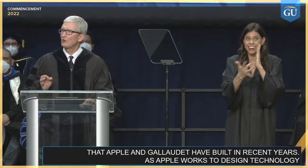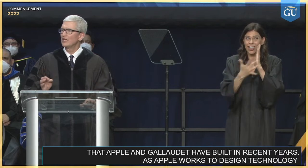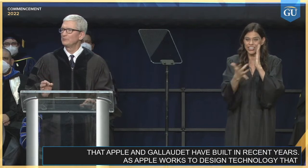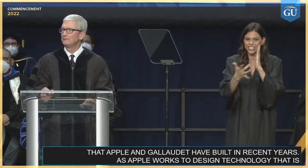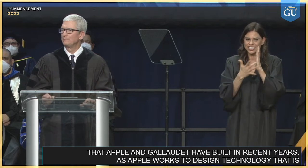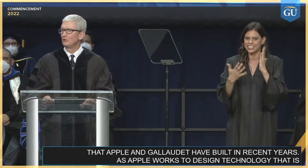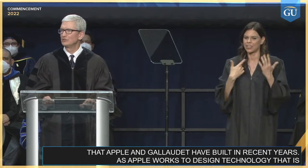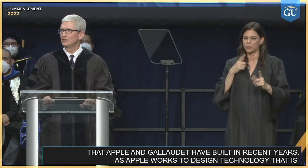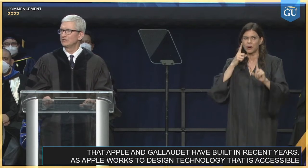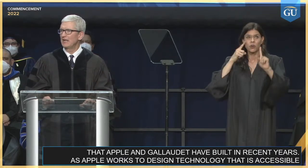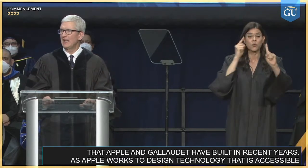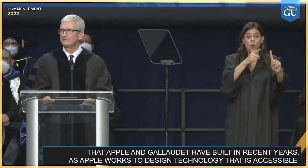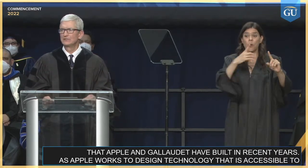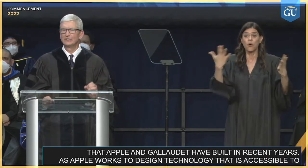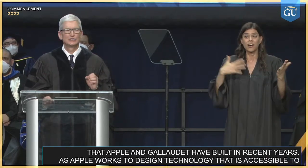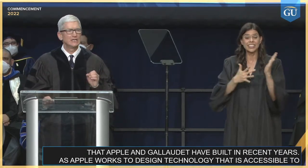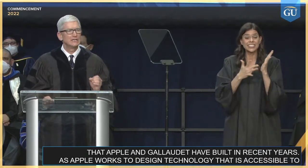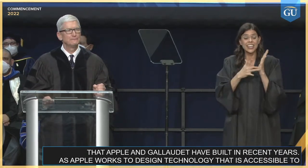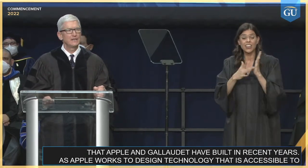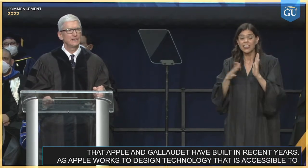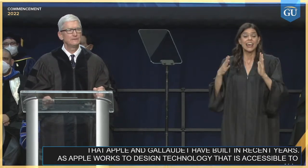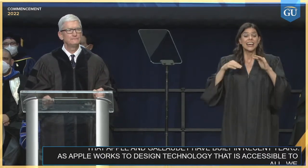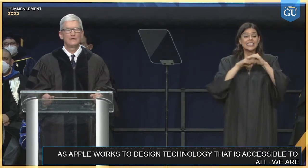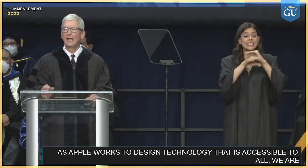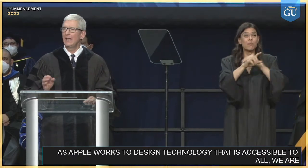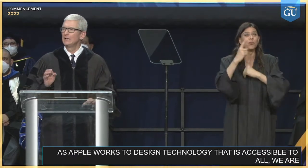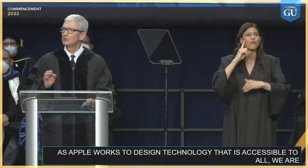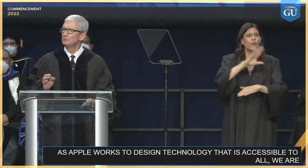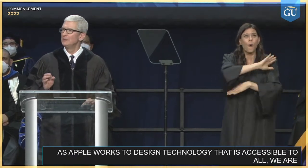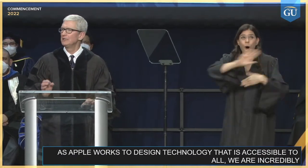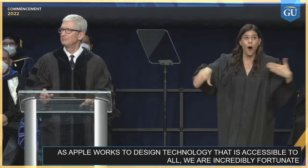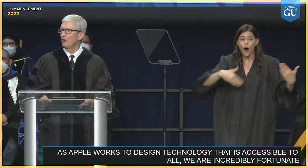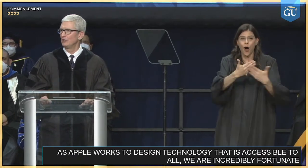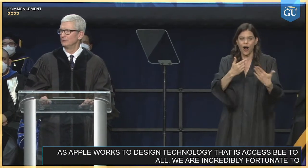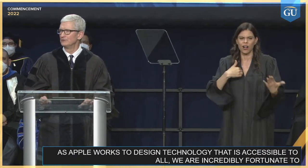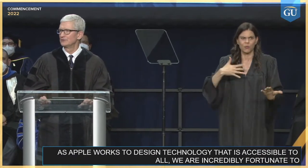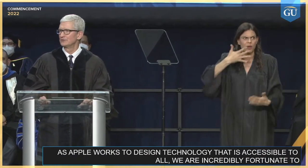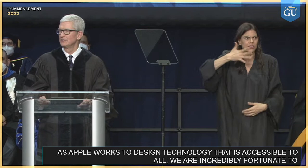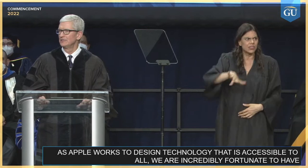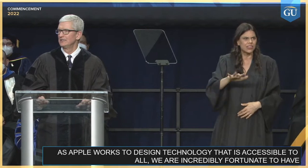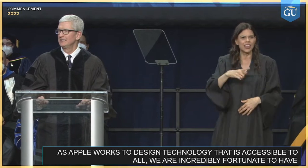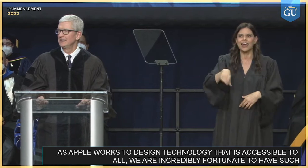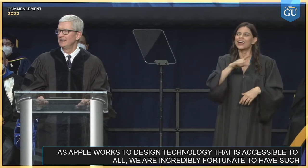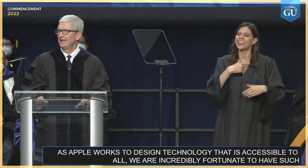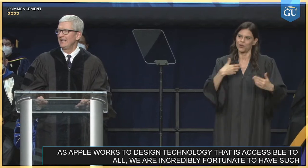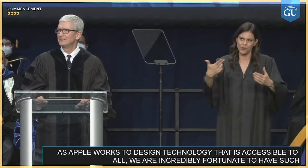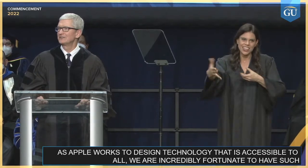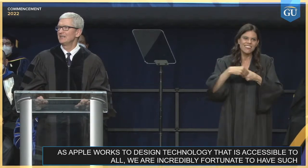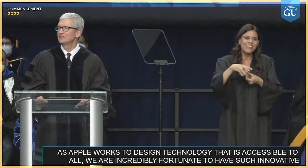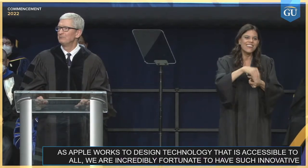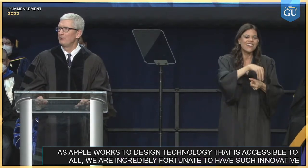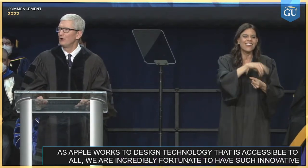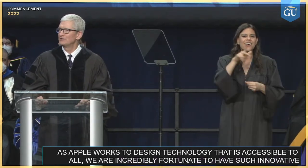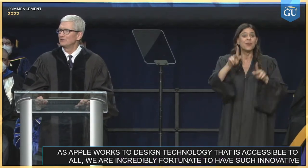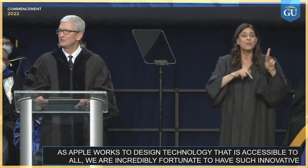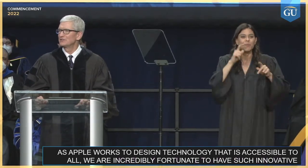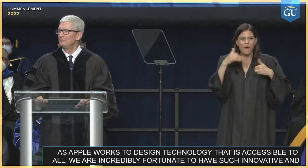incredibly fortunate to have such innovative and committed partners. It's thanks in part to this community